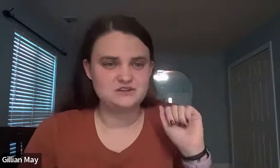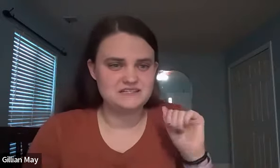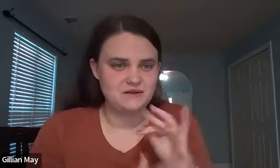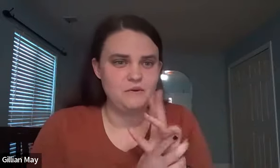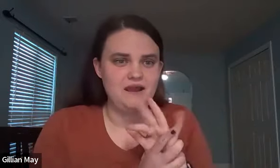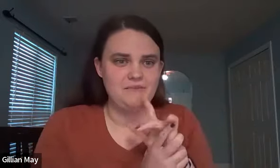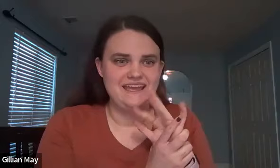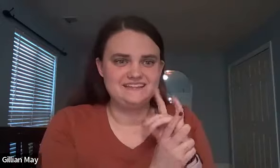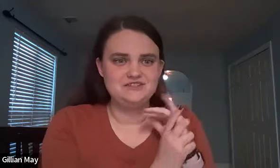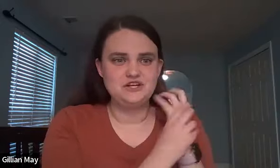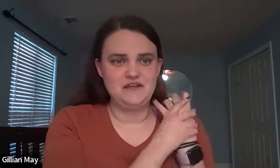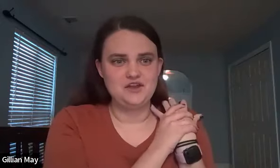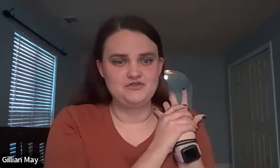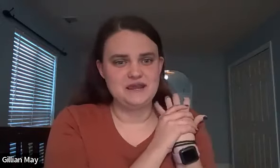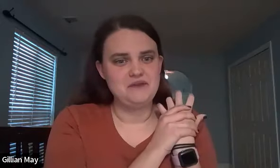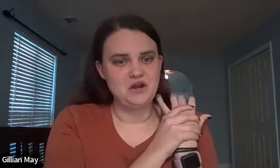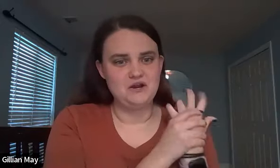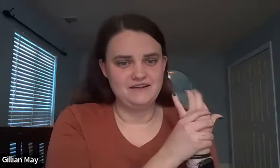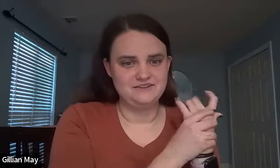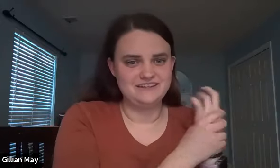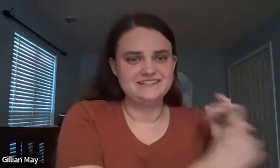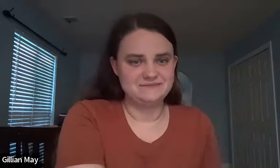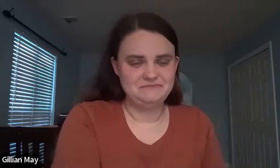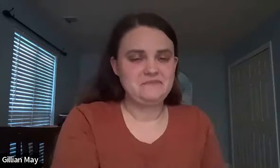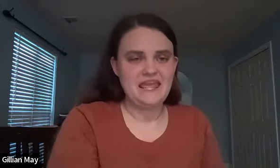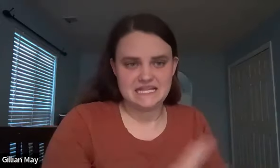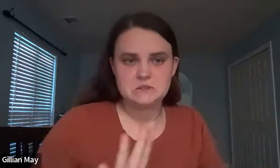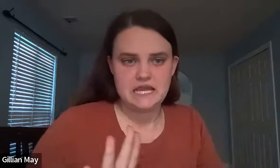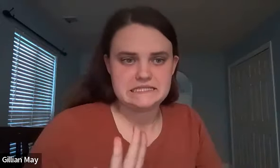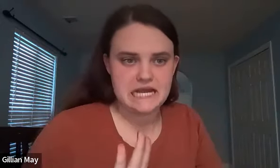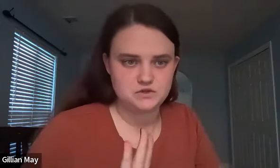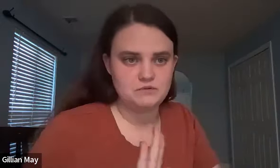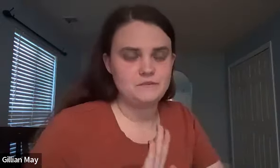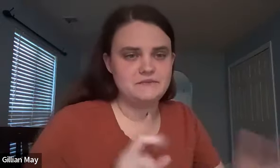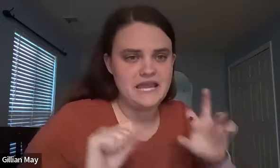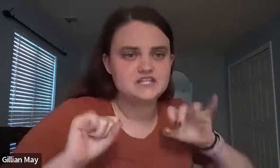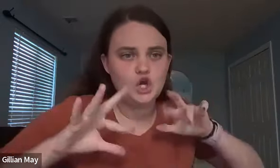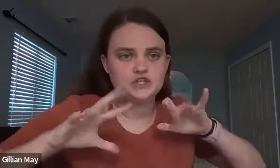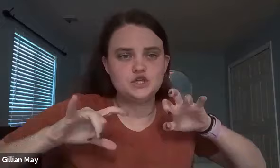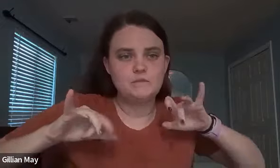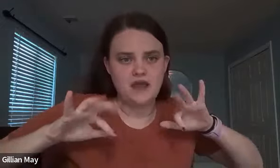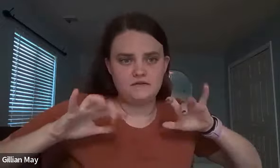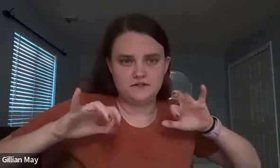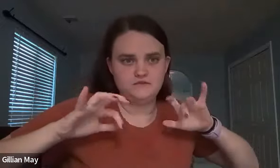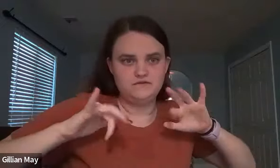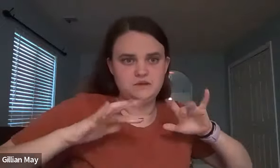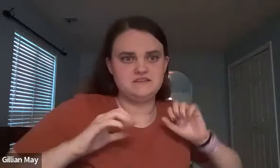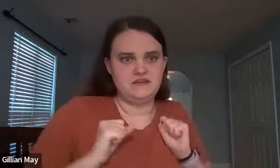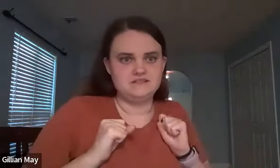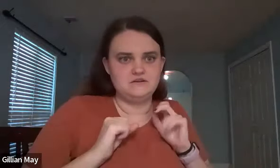always like, wow, my hands are going to like cramp and hurt after this. It's okay. It's natural. I promise. My hands hurt so bad the first like few weeks of ASL